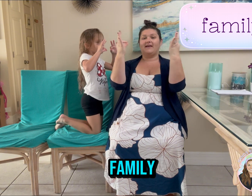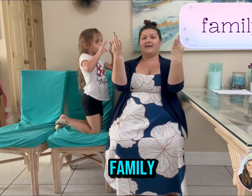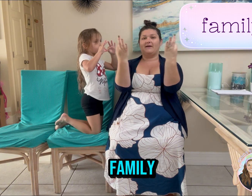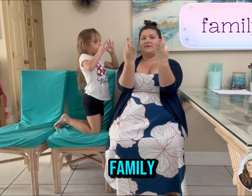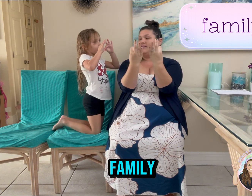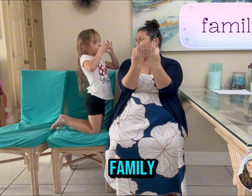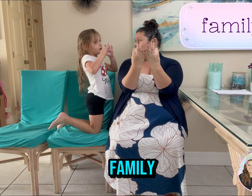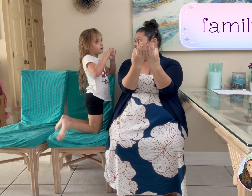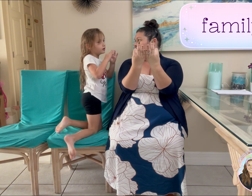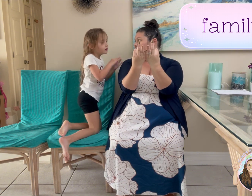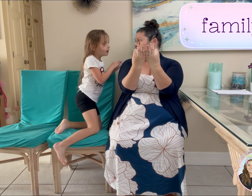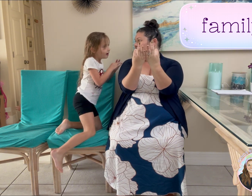Family.